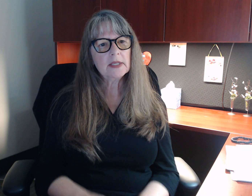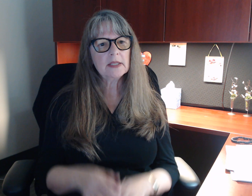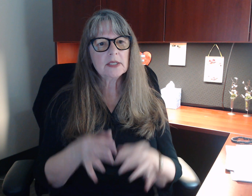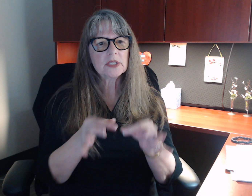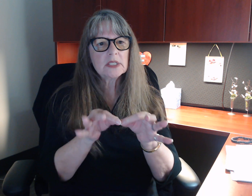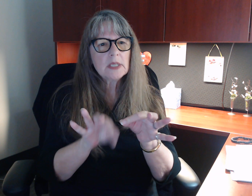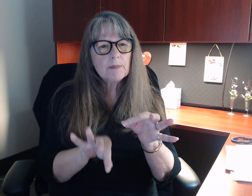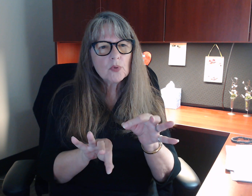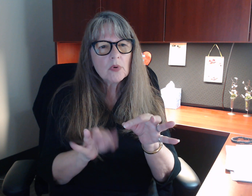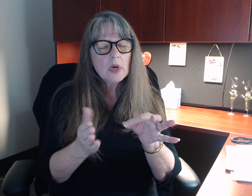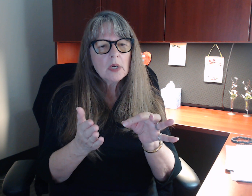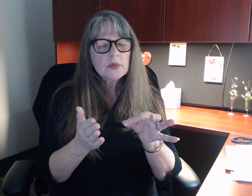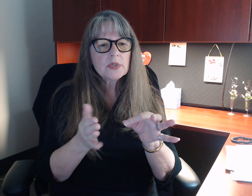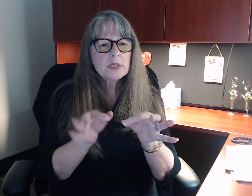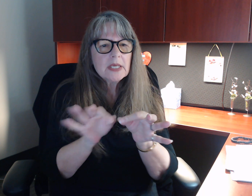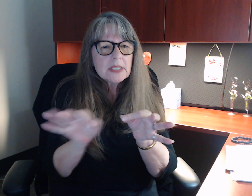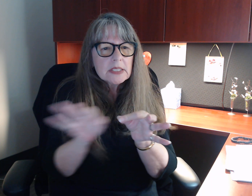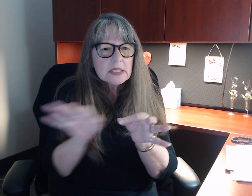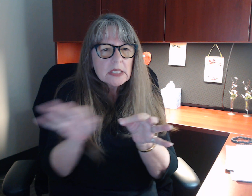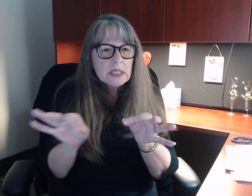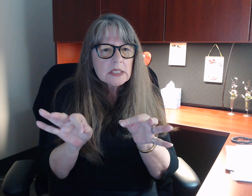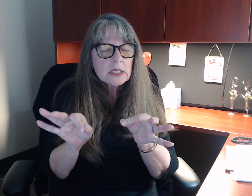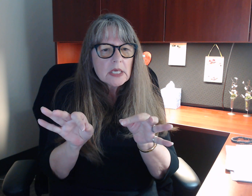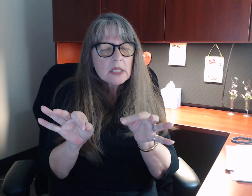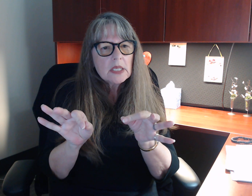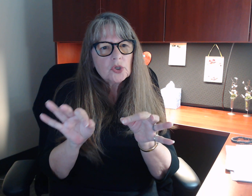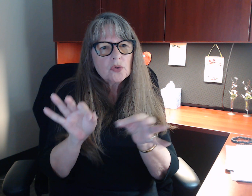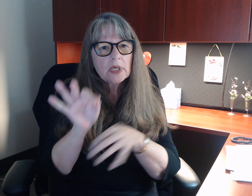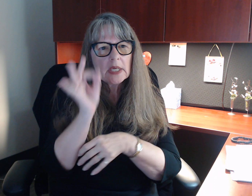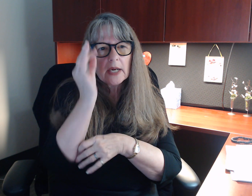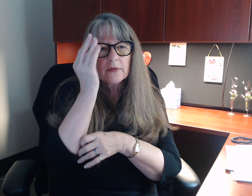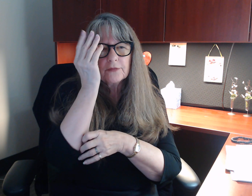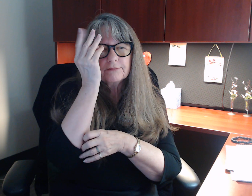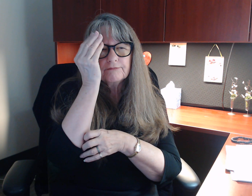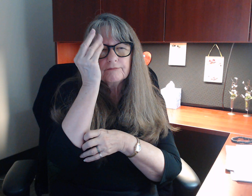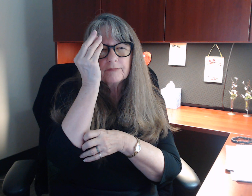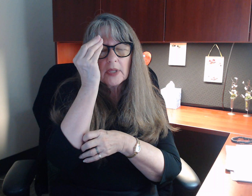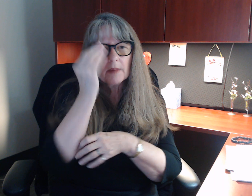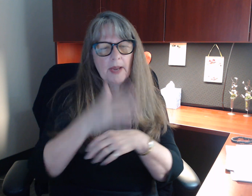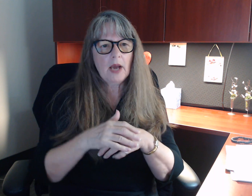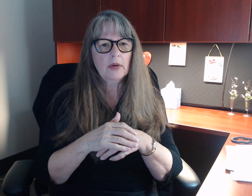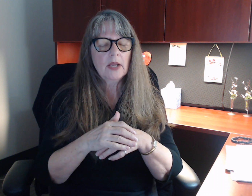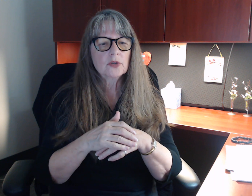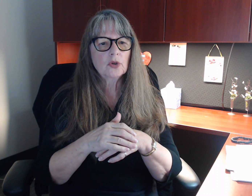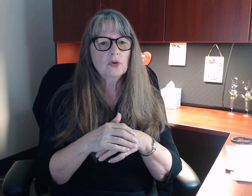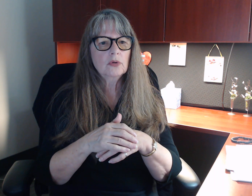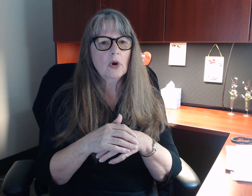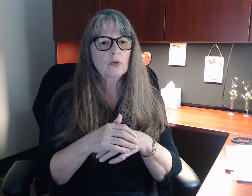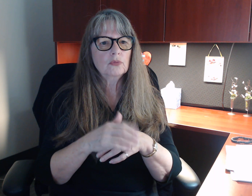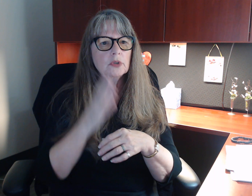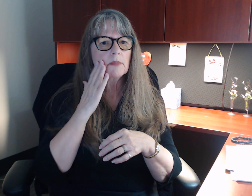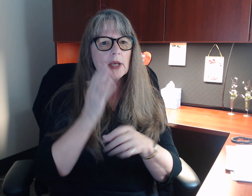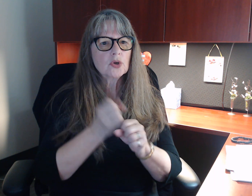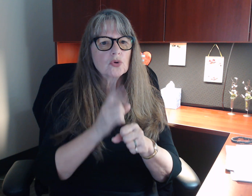of these simple sentences that you can kind of think about, so you know to make